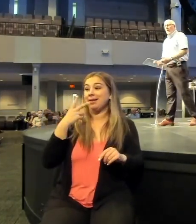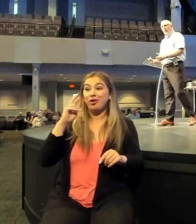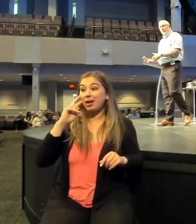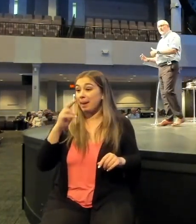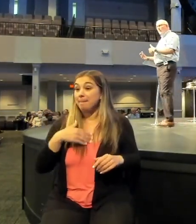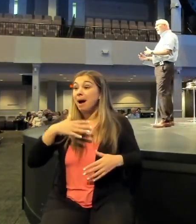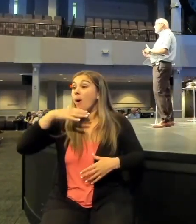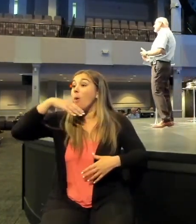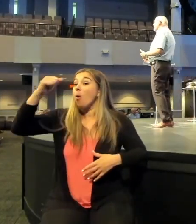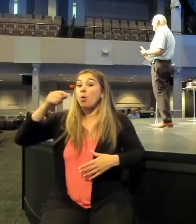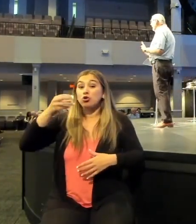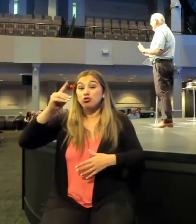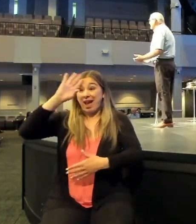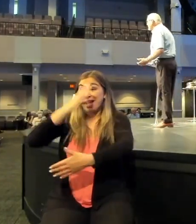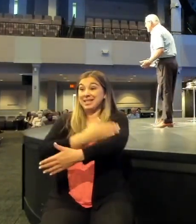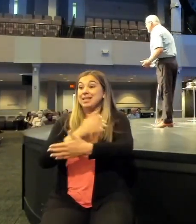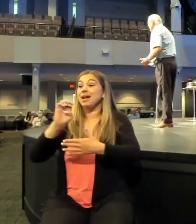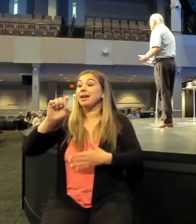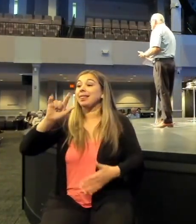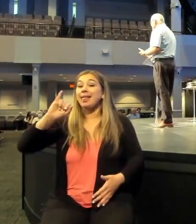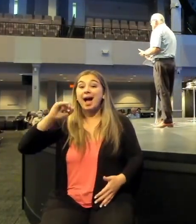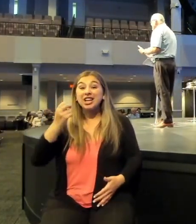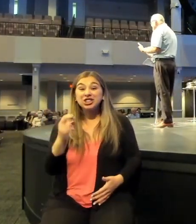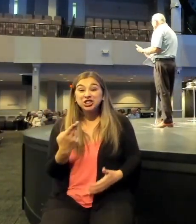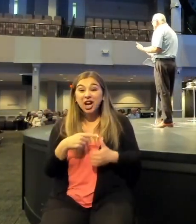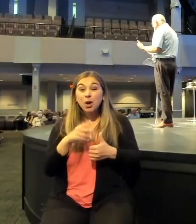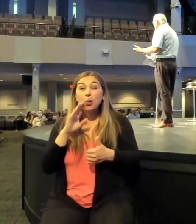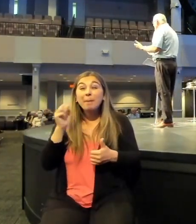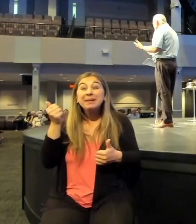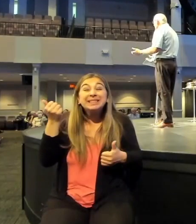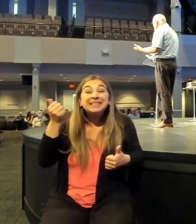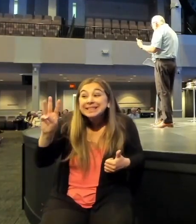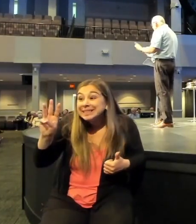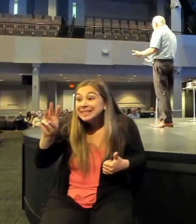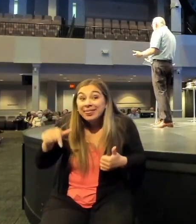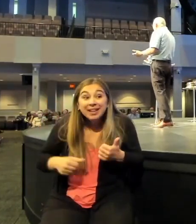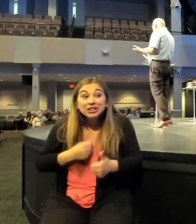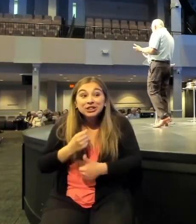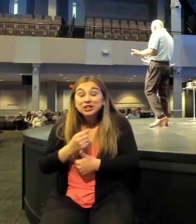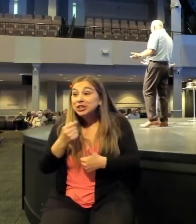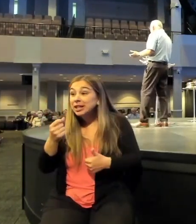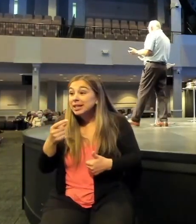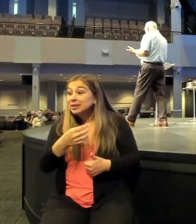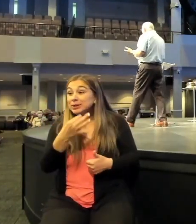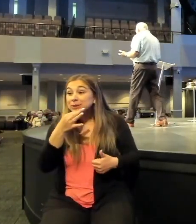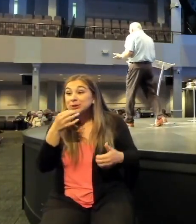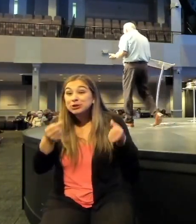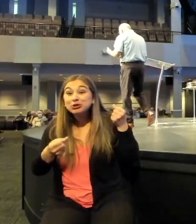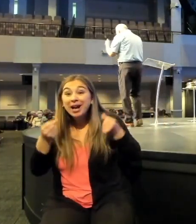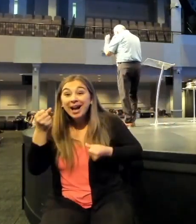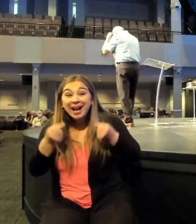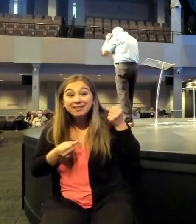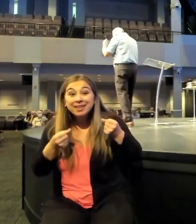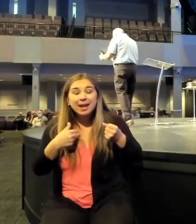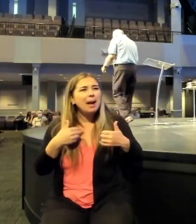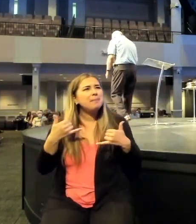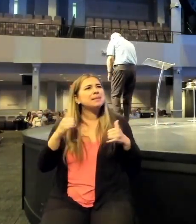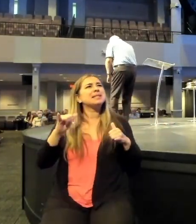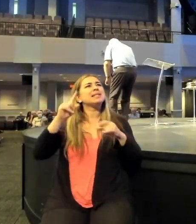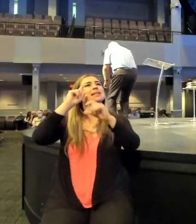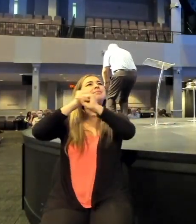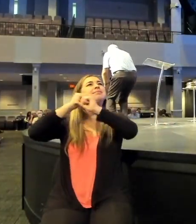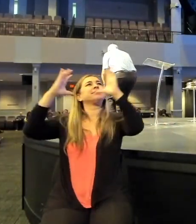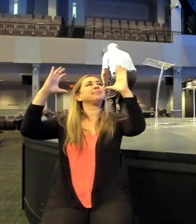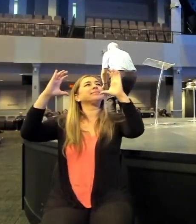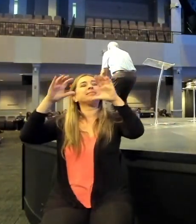that my oldest grandson, Elijah, is turning 16 this year. He's talking about driving a car, and I'm still envisioning